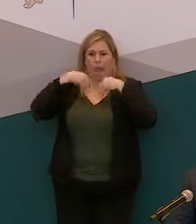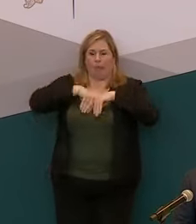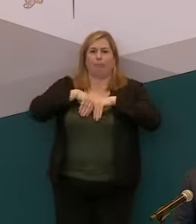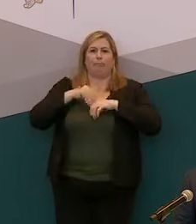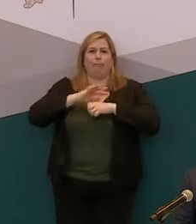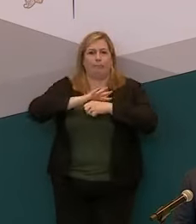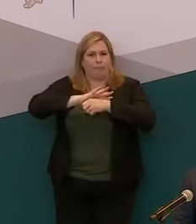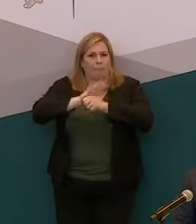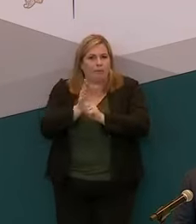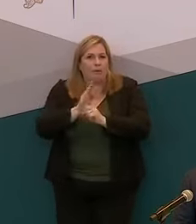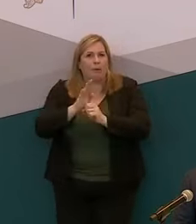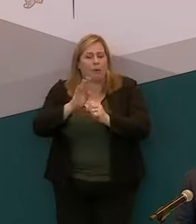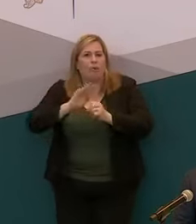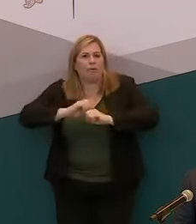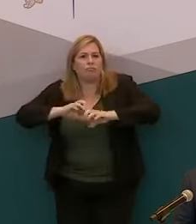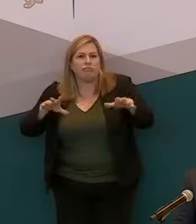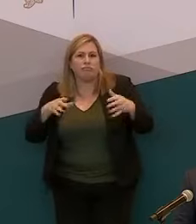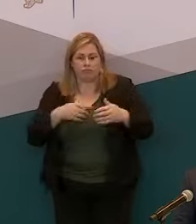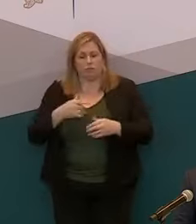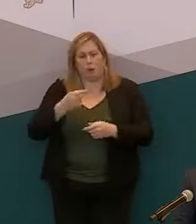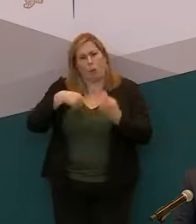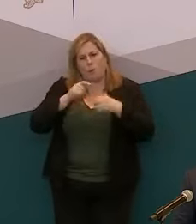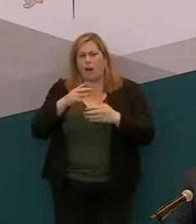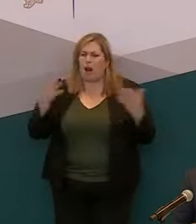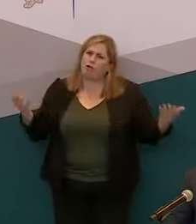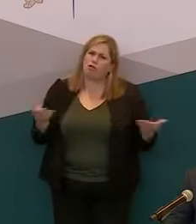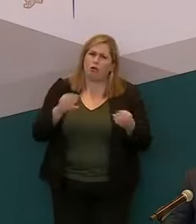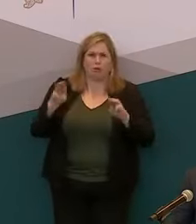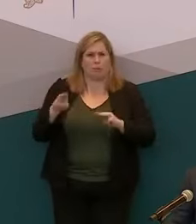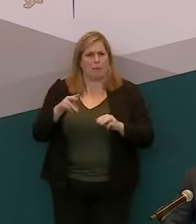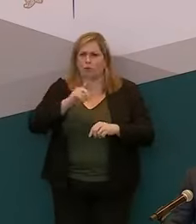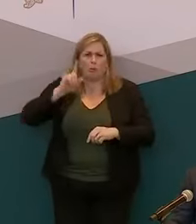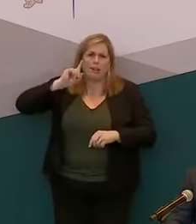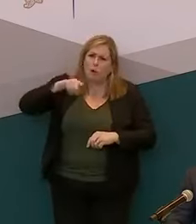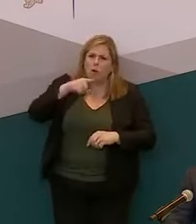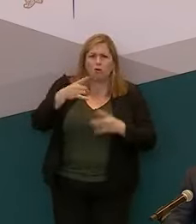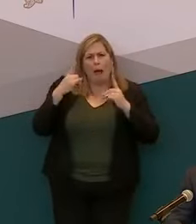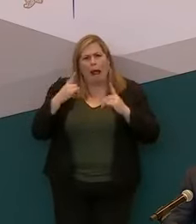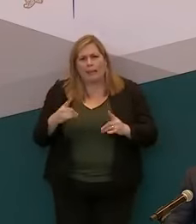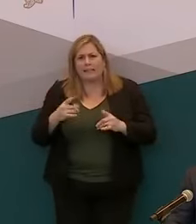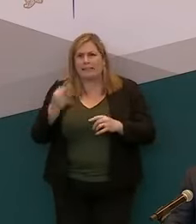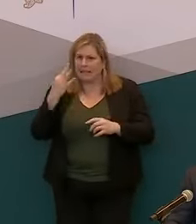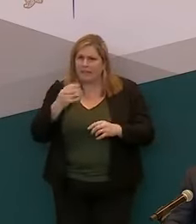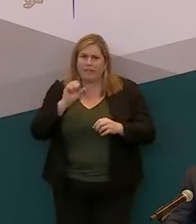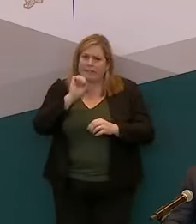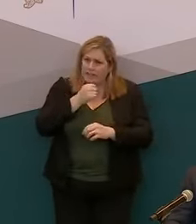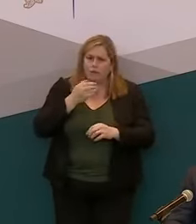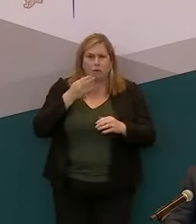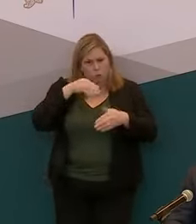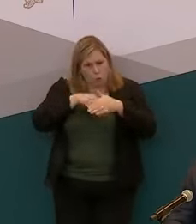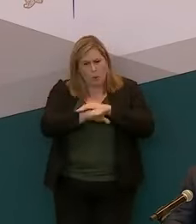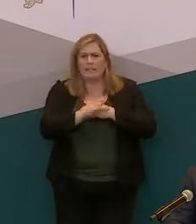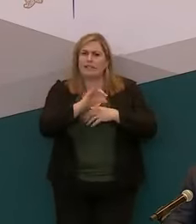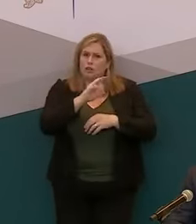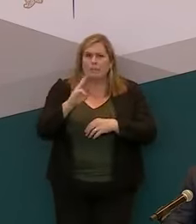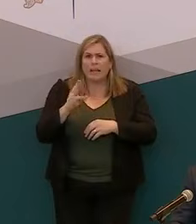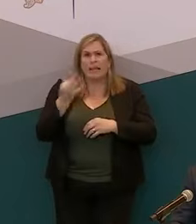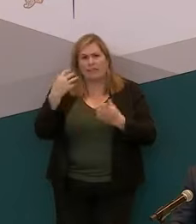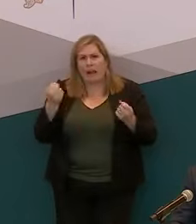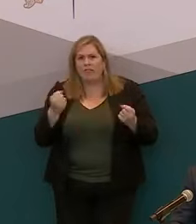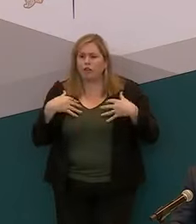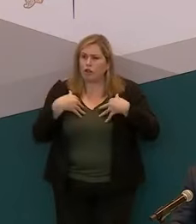to attend, to consult with their GP, to attend for health services when they otherwise would if they have